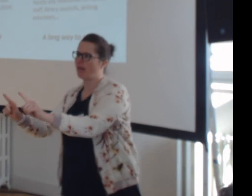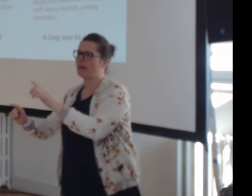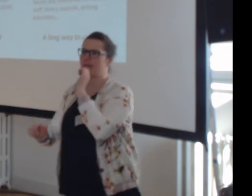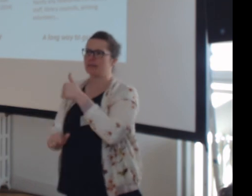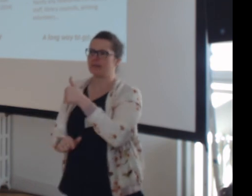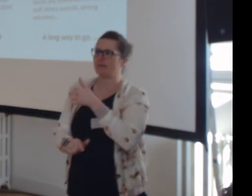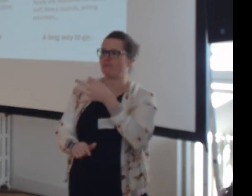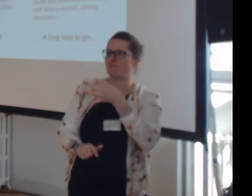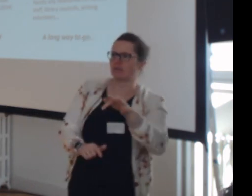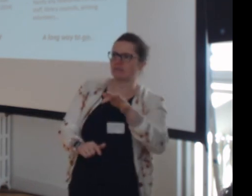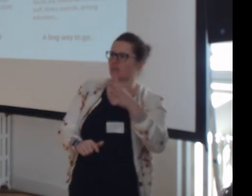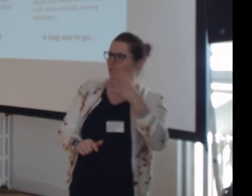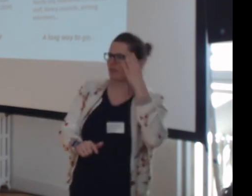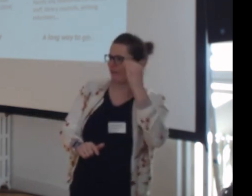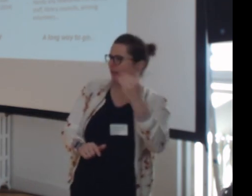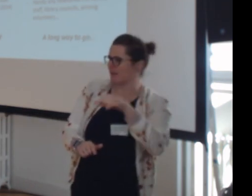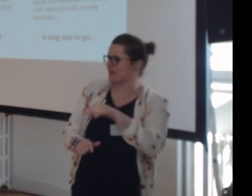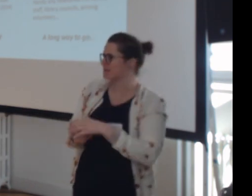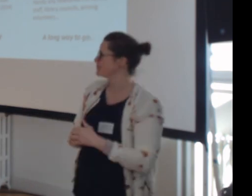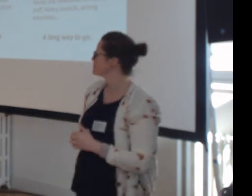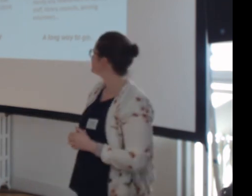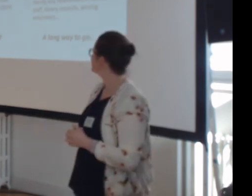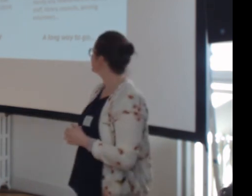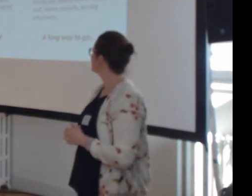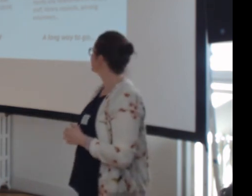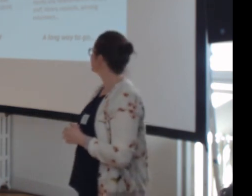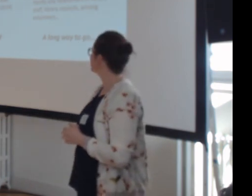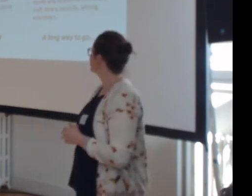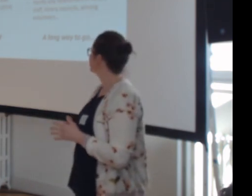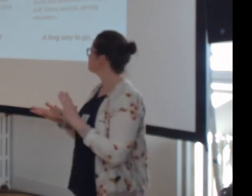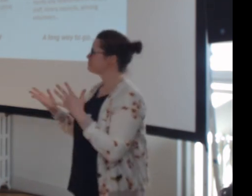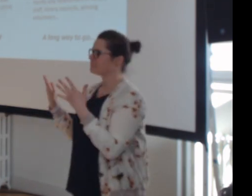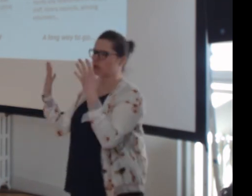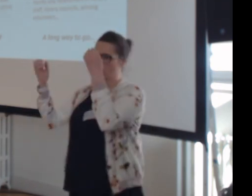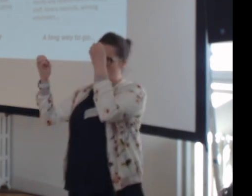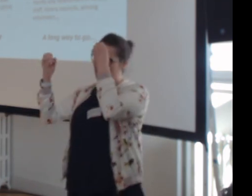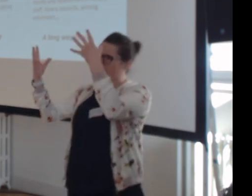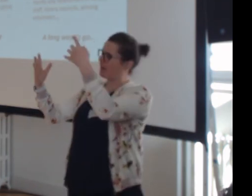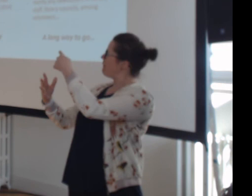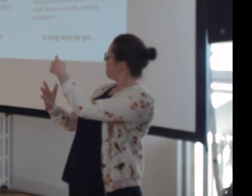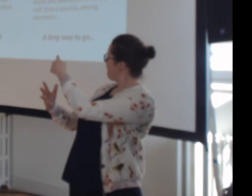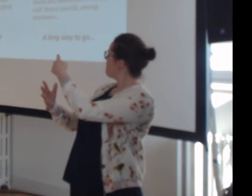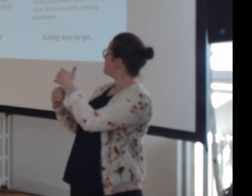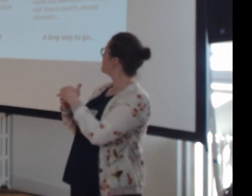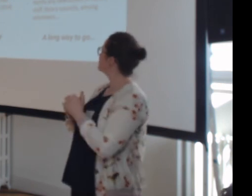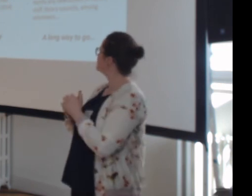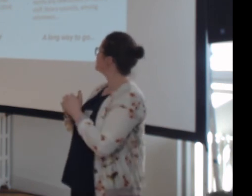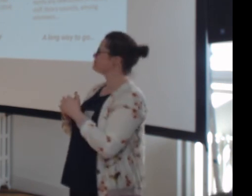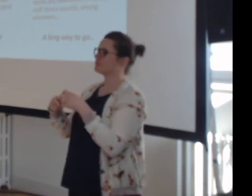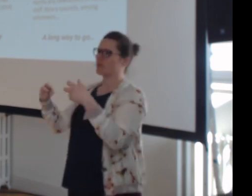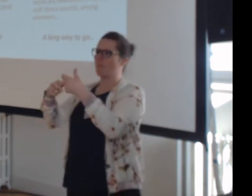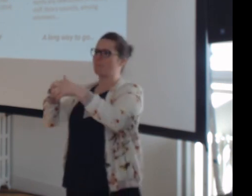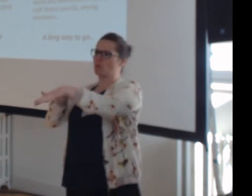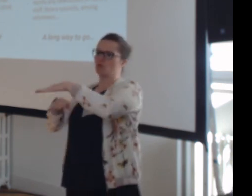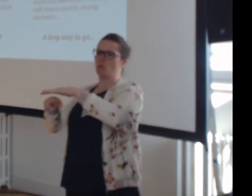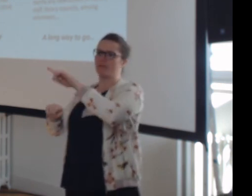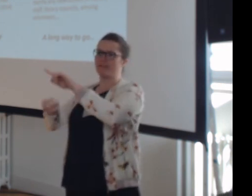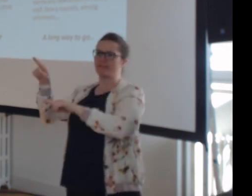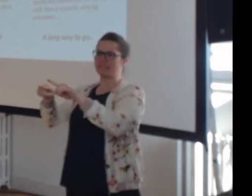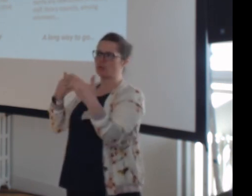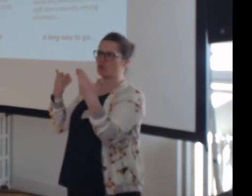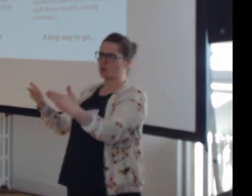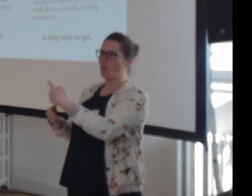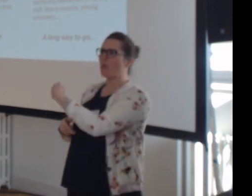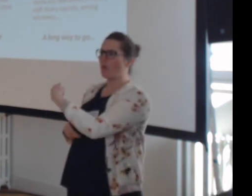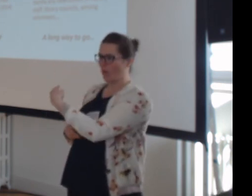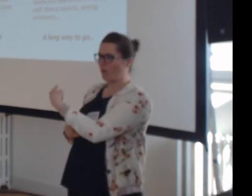French or Dutch at home. This is a bit the idea of what diversity of Brussels, or I